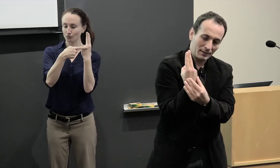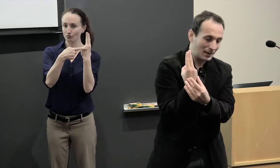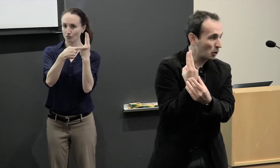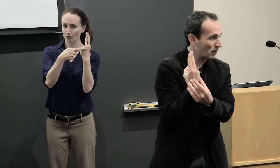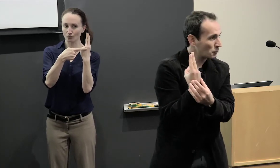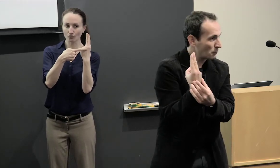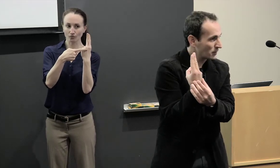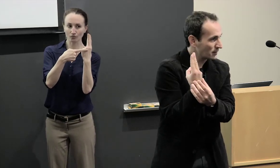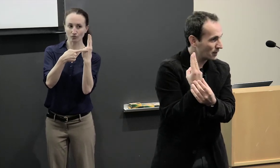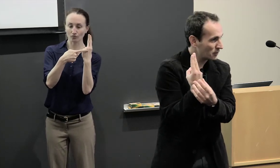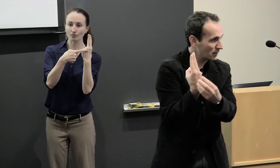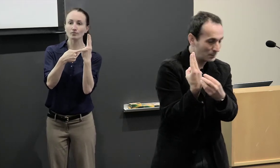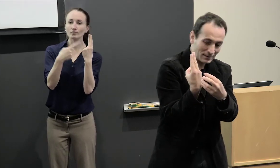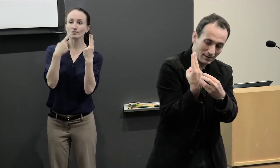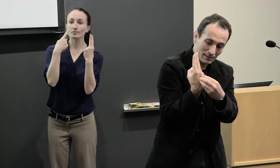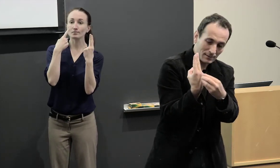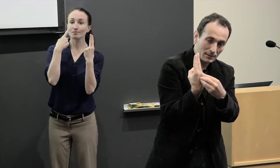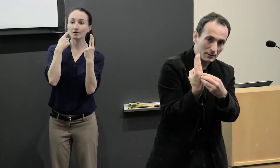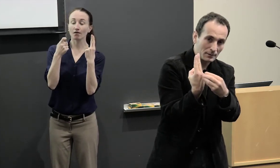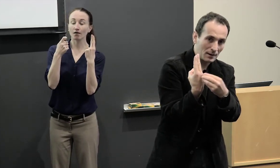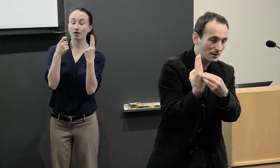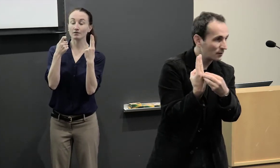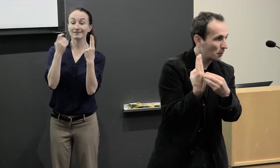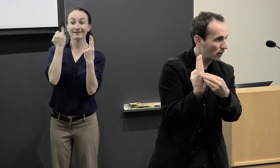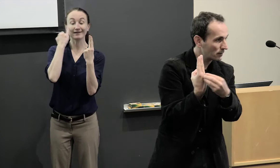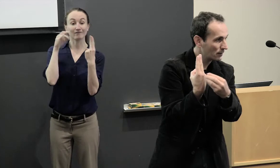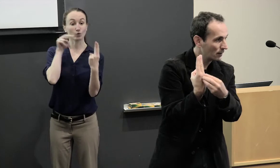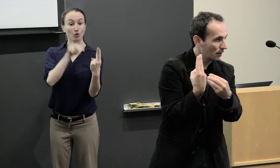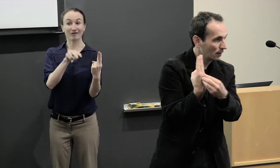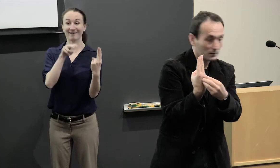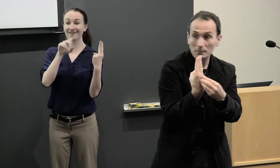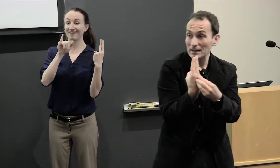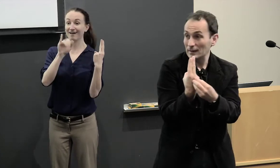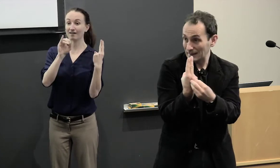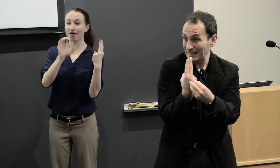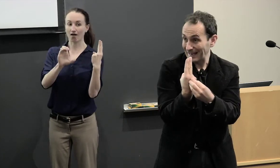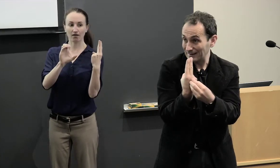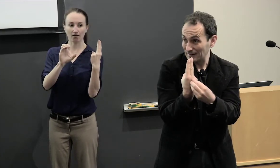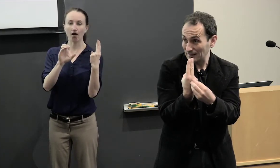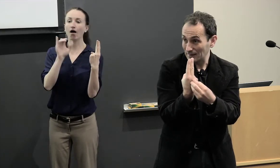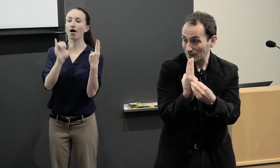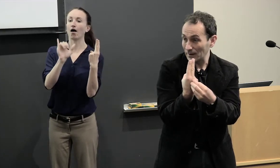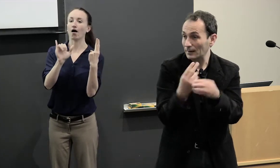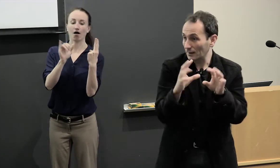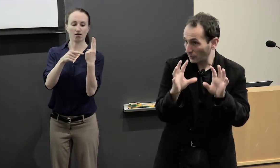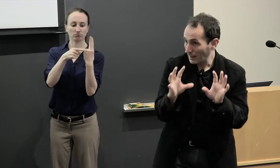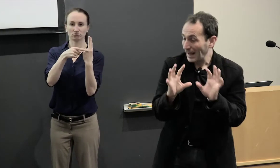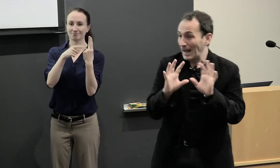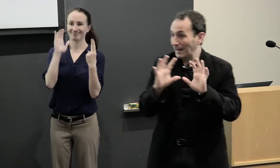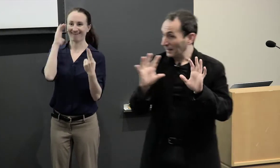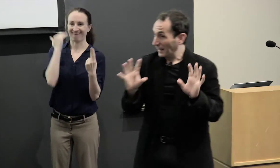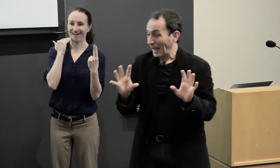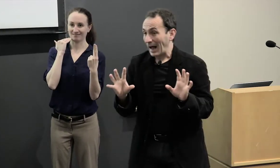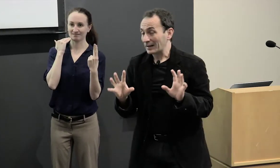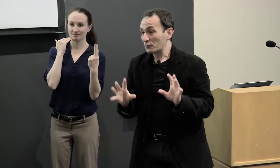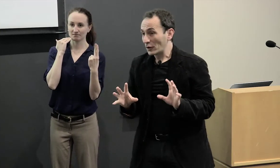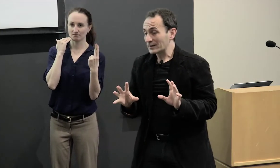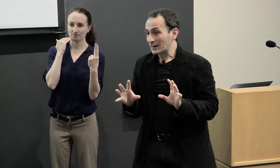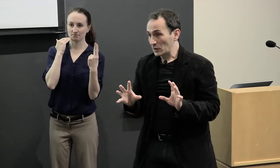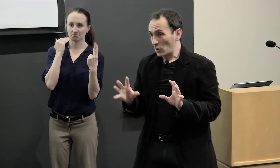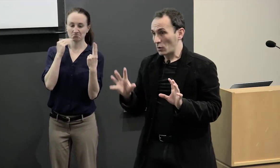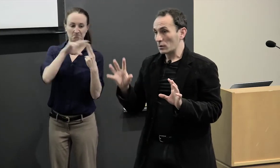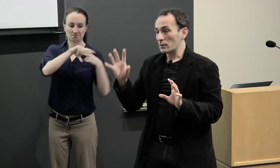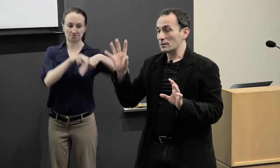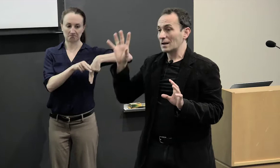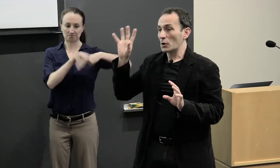because, as an iconic representation, it makes sense to take this part to be the head. Okay, and so, as far